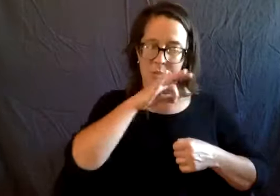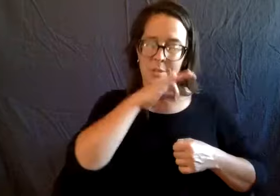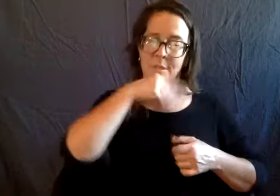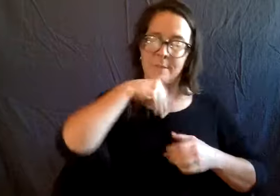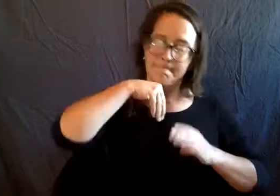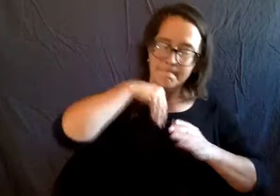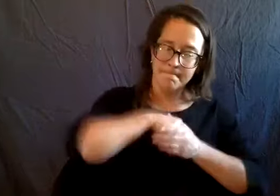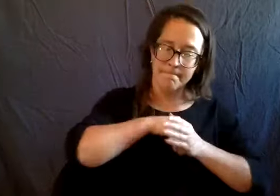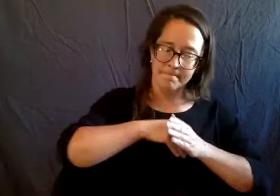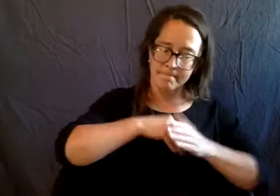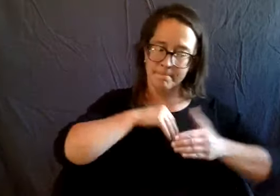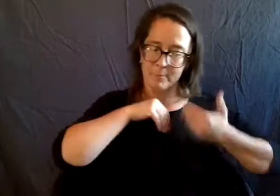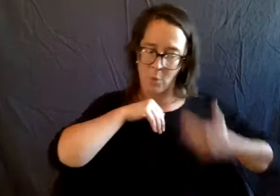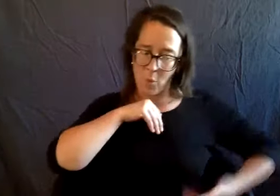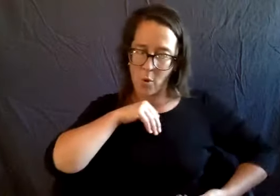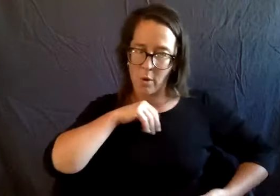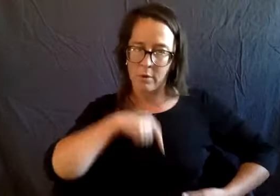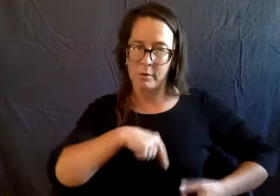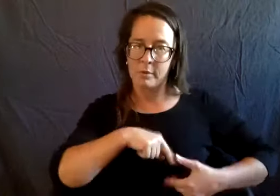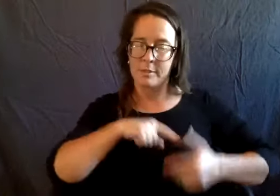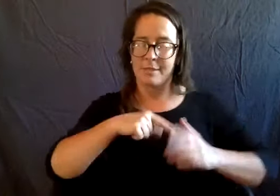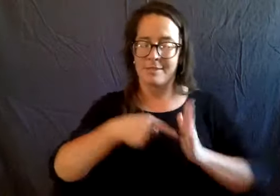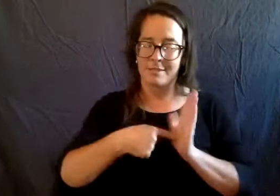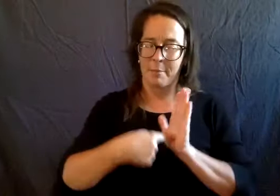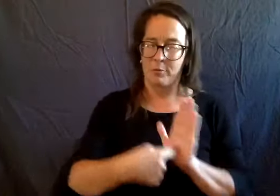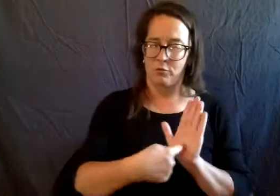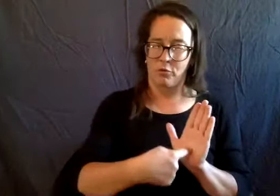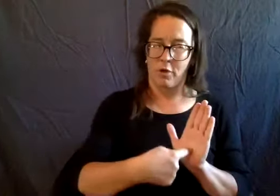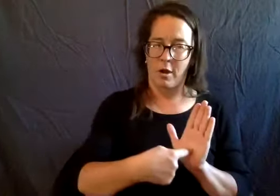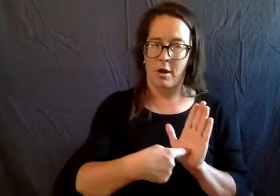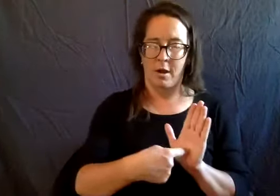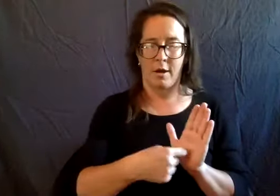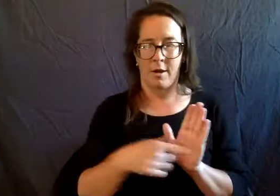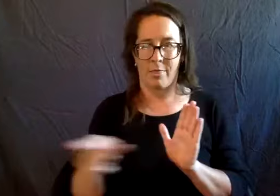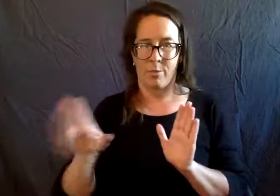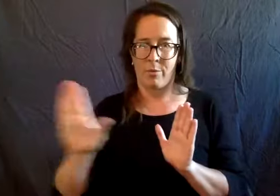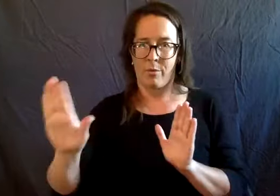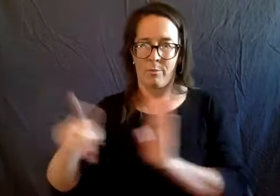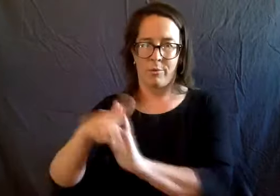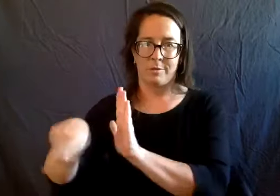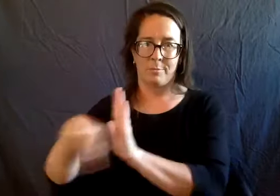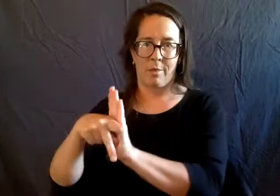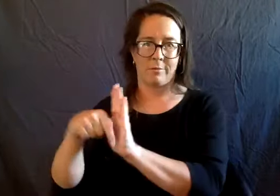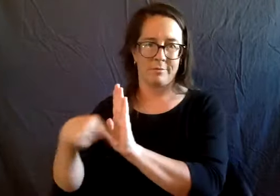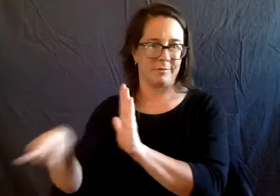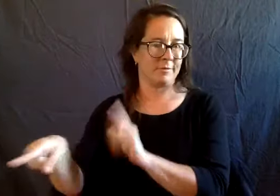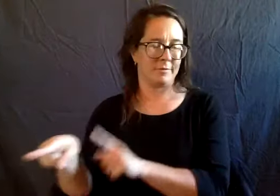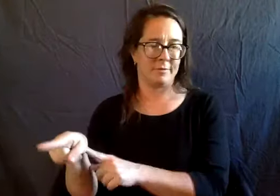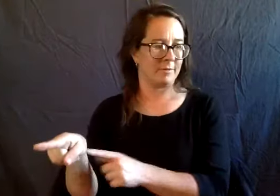was truly an example that demonstrated anything of our Al-Anon principles. There's a reading that